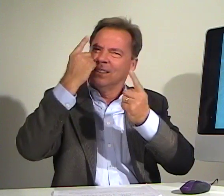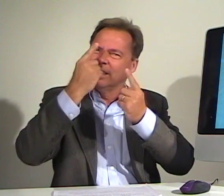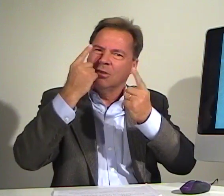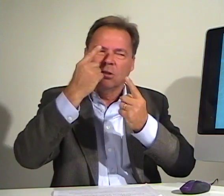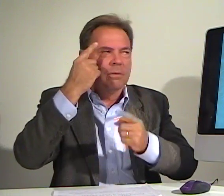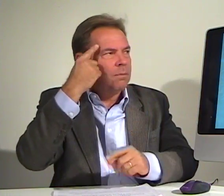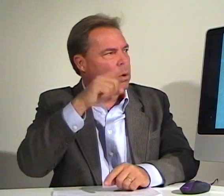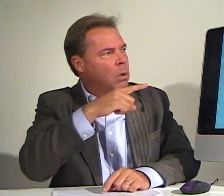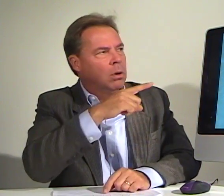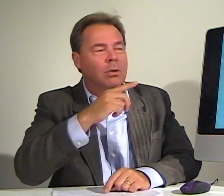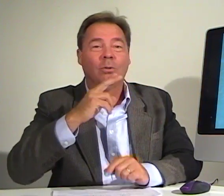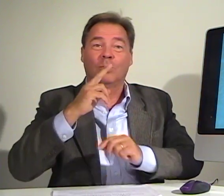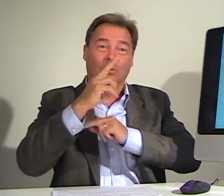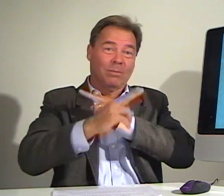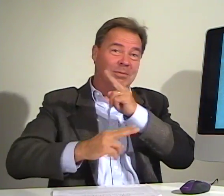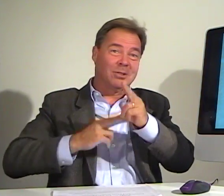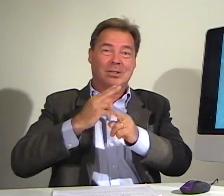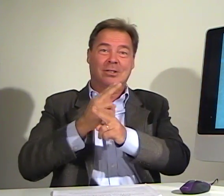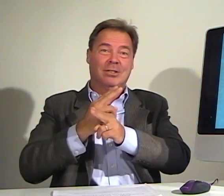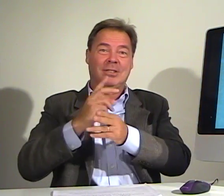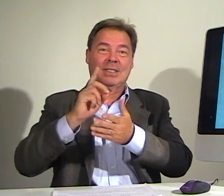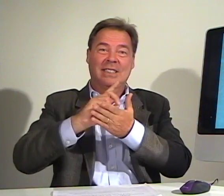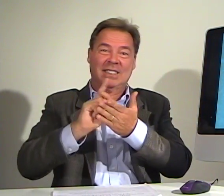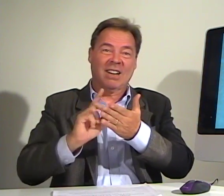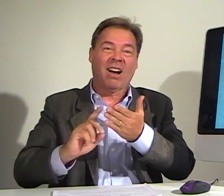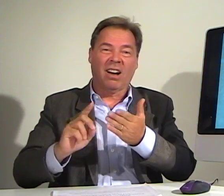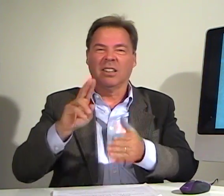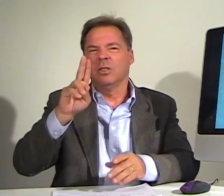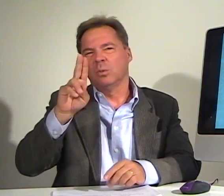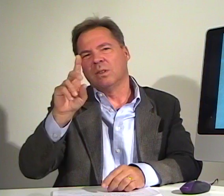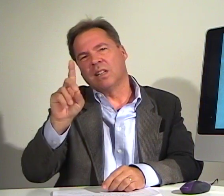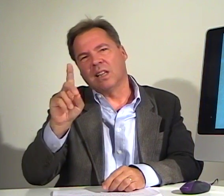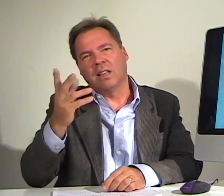be discussing some considerations for universal design